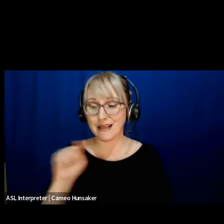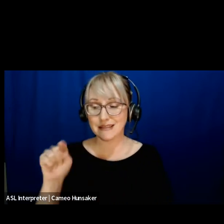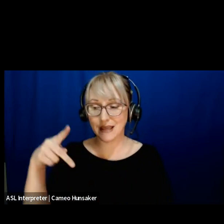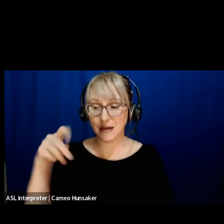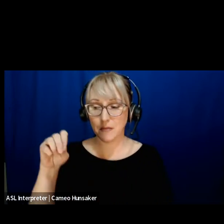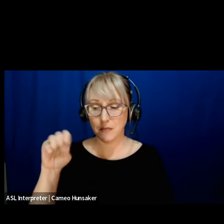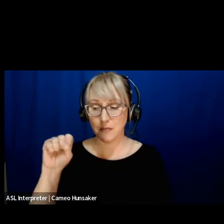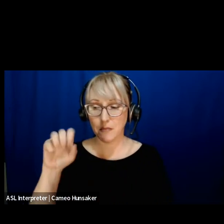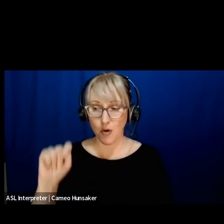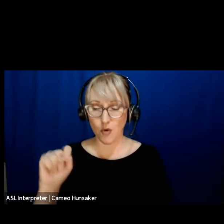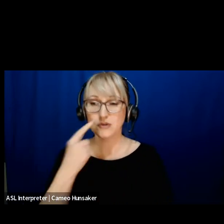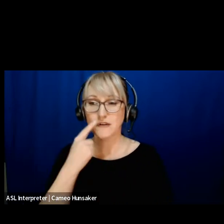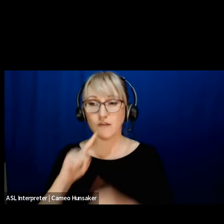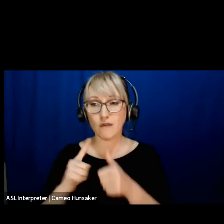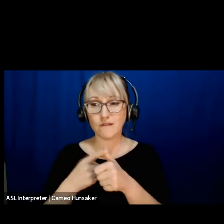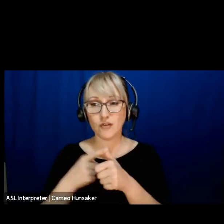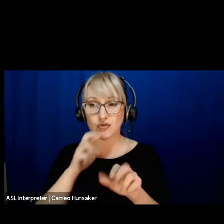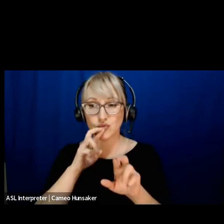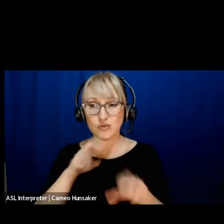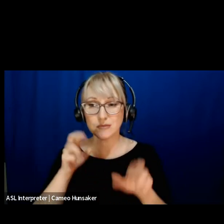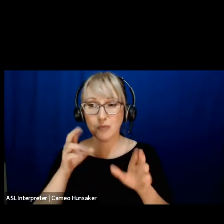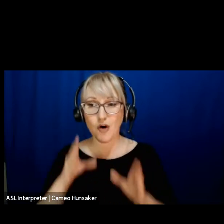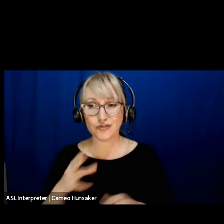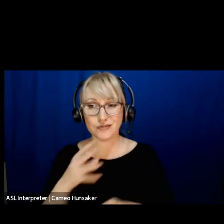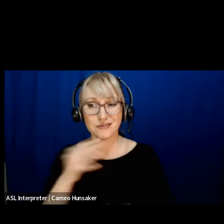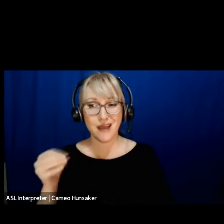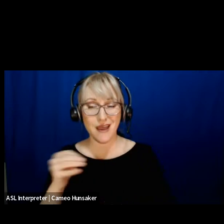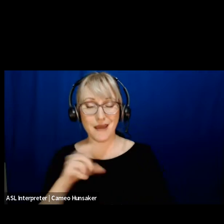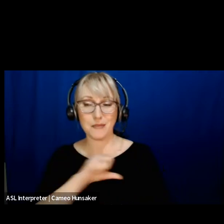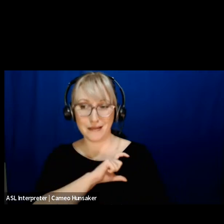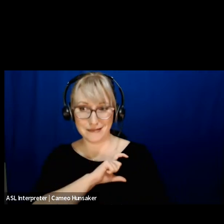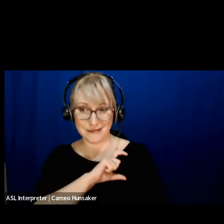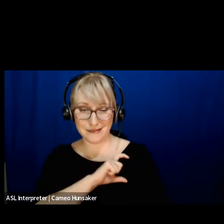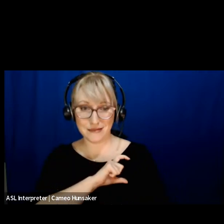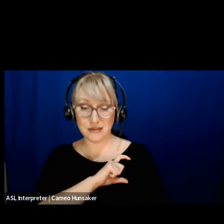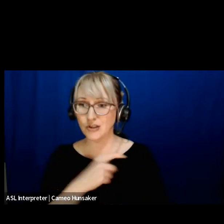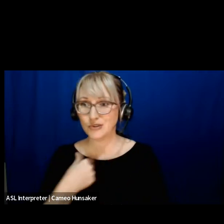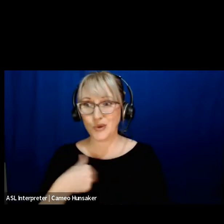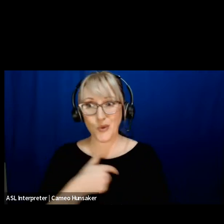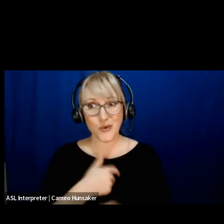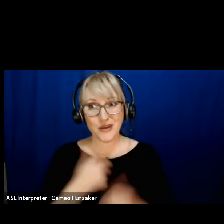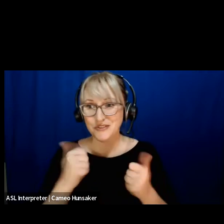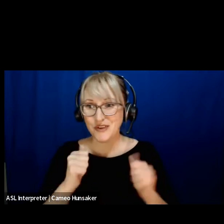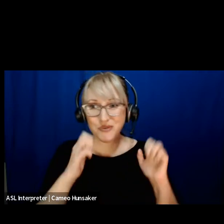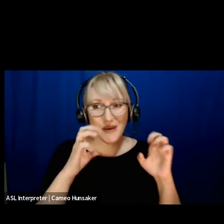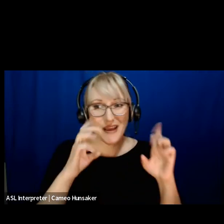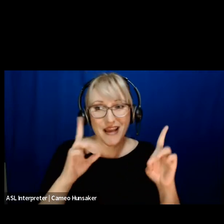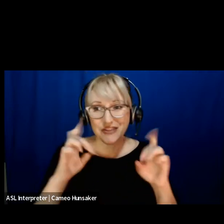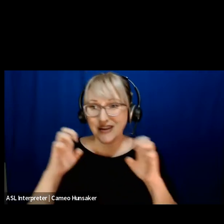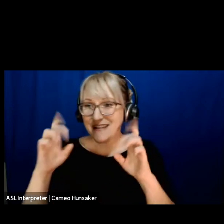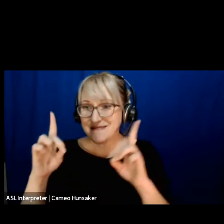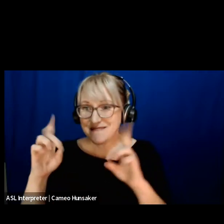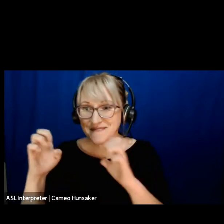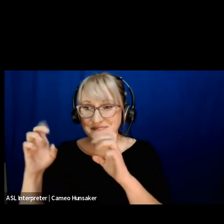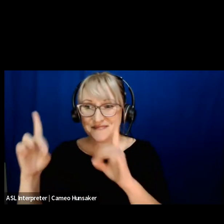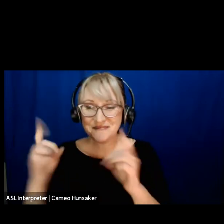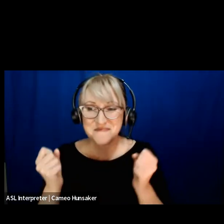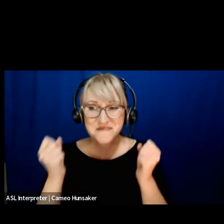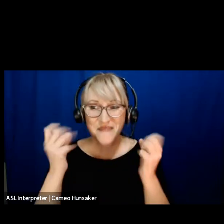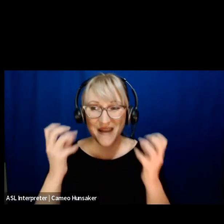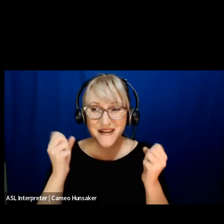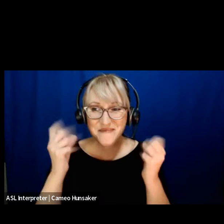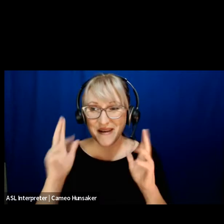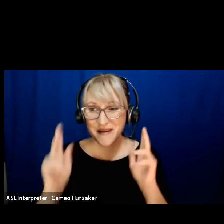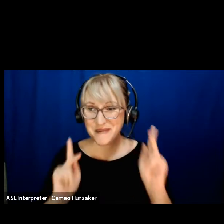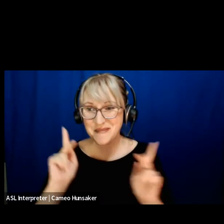and police officers. So we're doing all we can to educate as many people as possible and just get the word